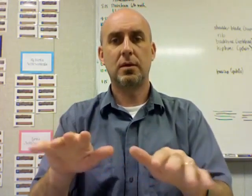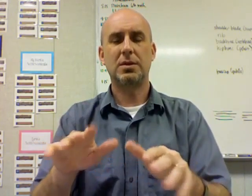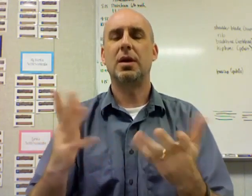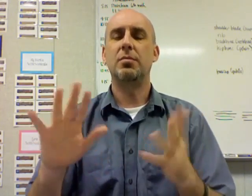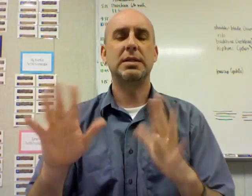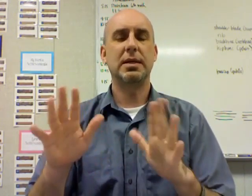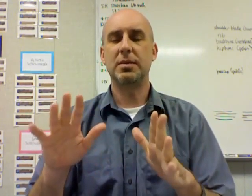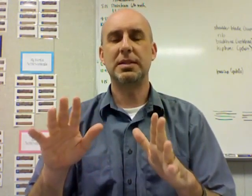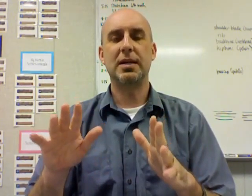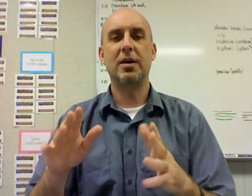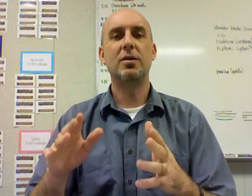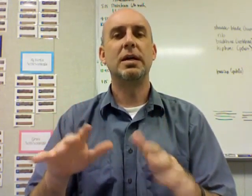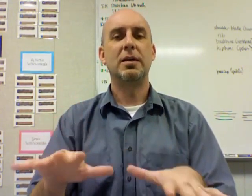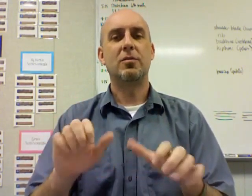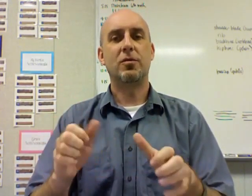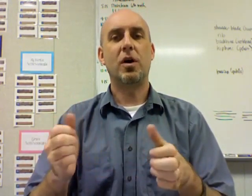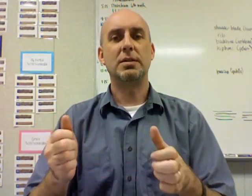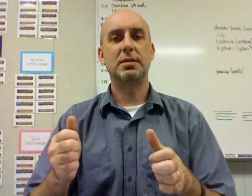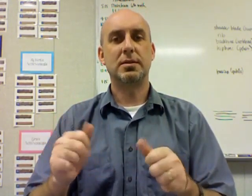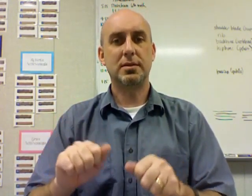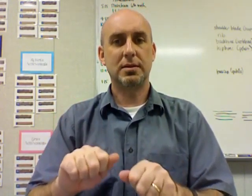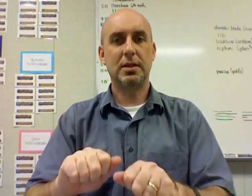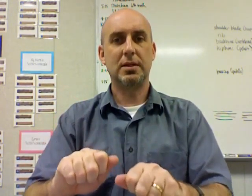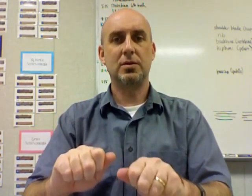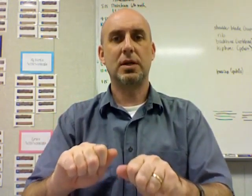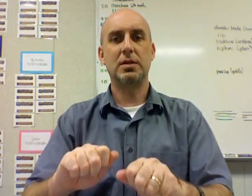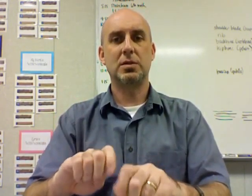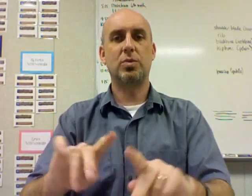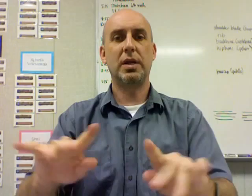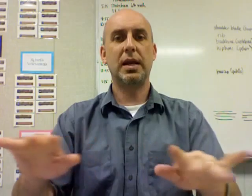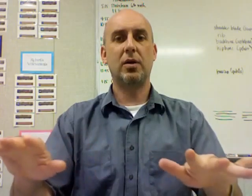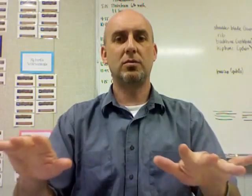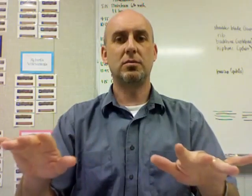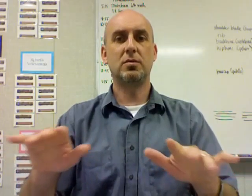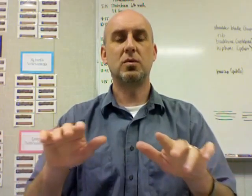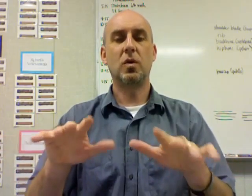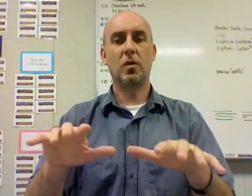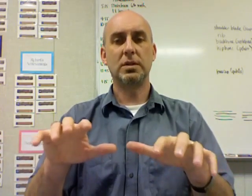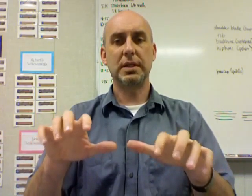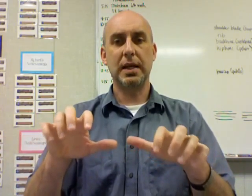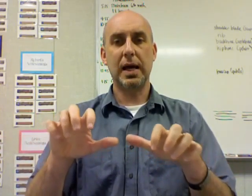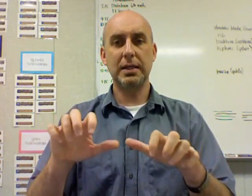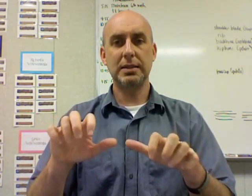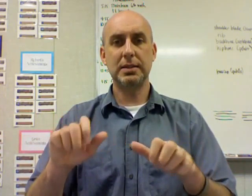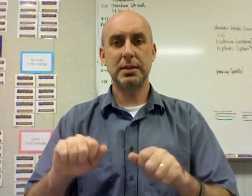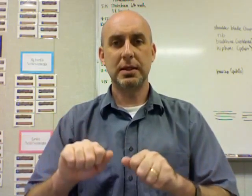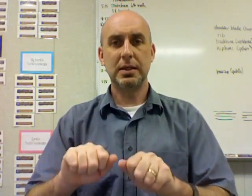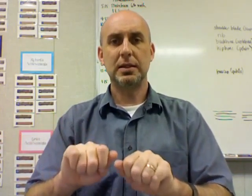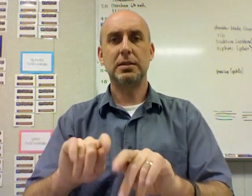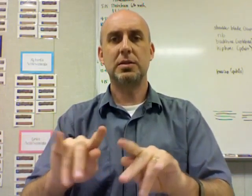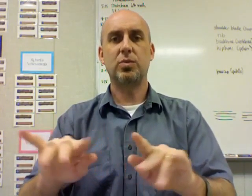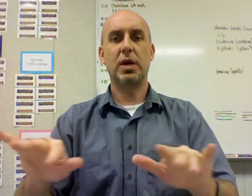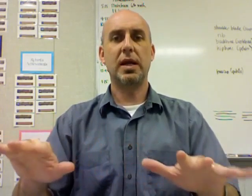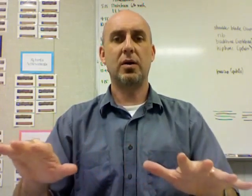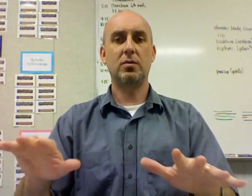Sorry, I'm messing up the sign now. Frost, and then you kind of spread it out. Some ice, and spread out.